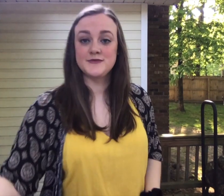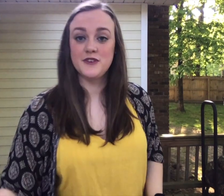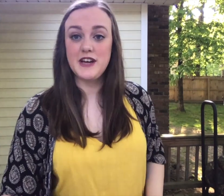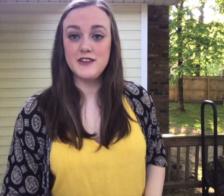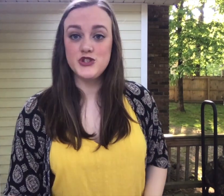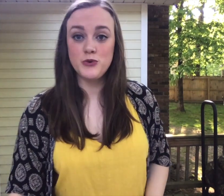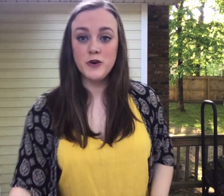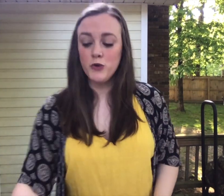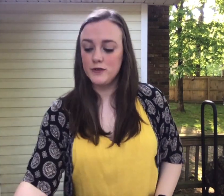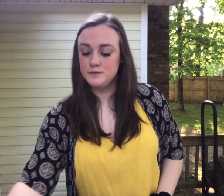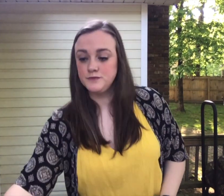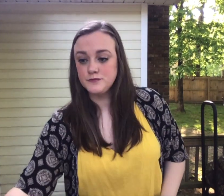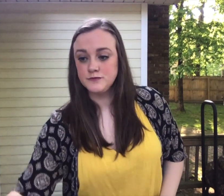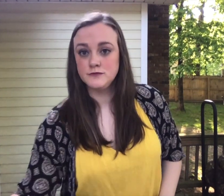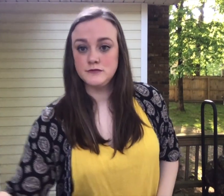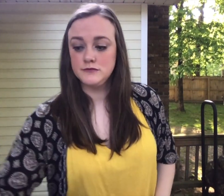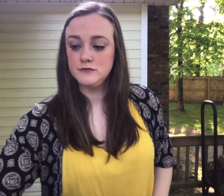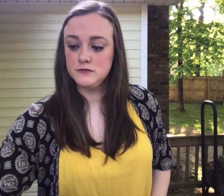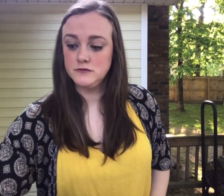Okay, let's do one more.